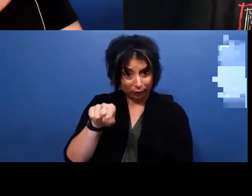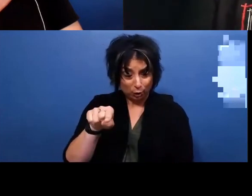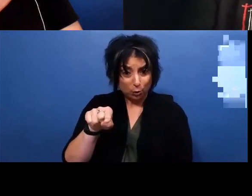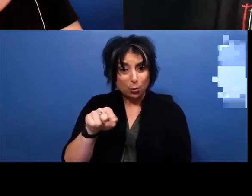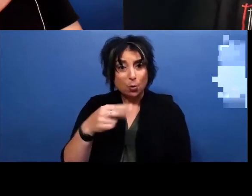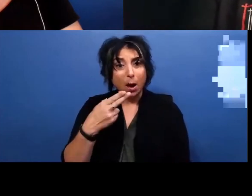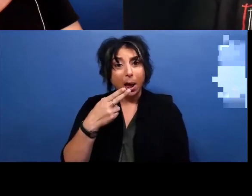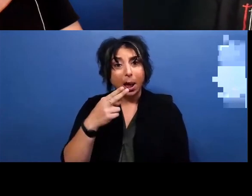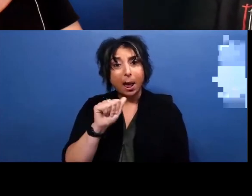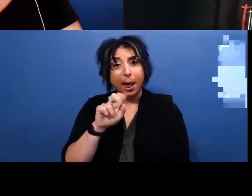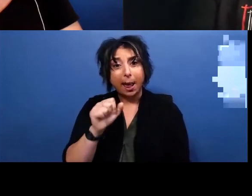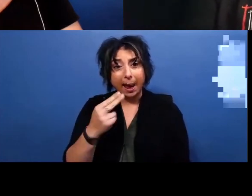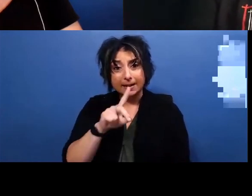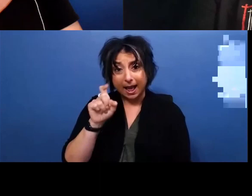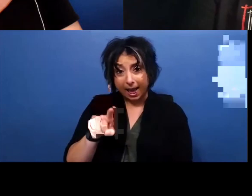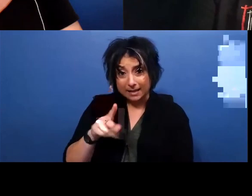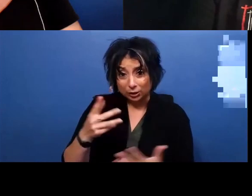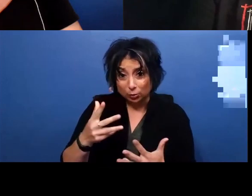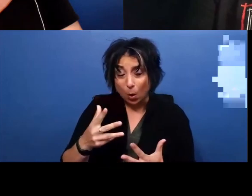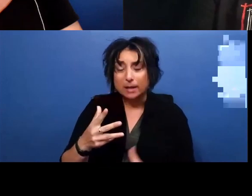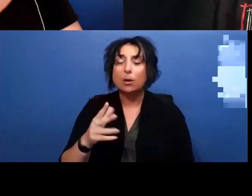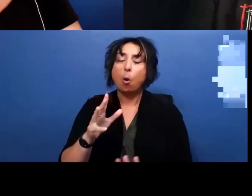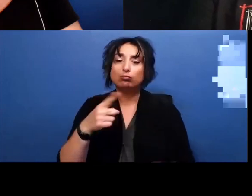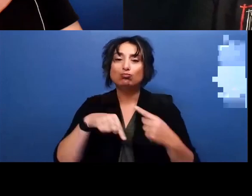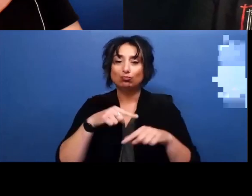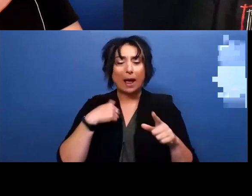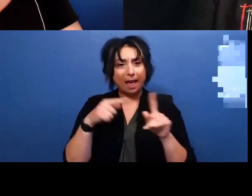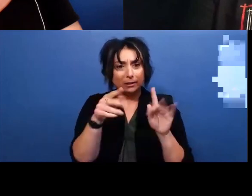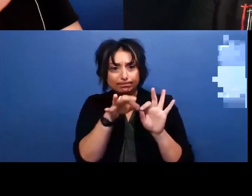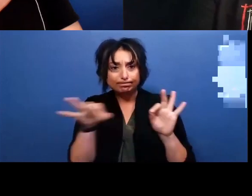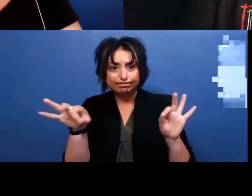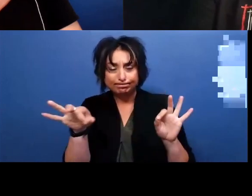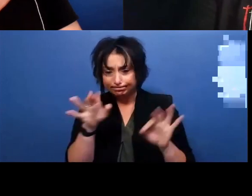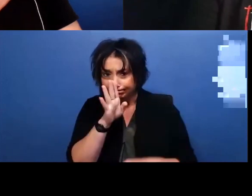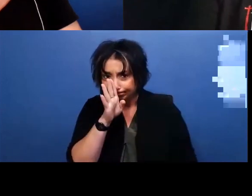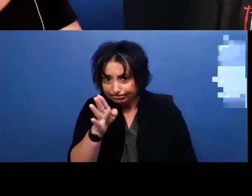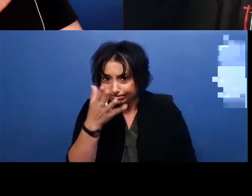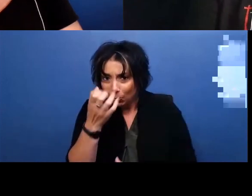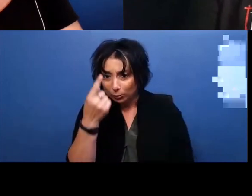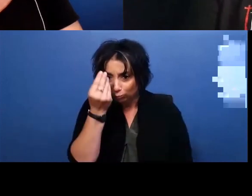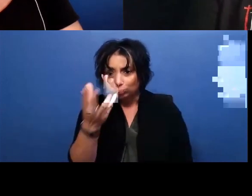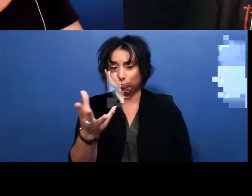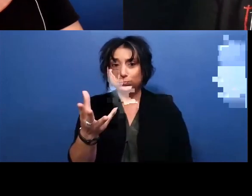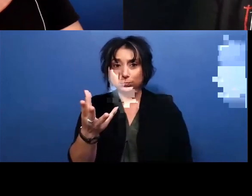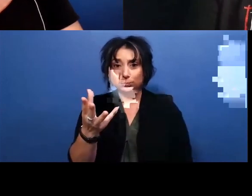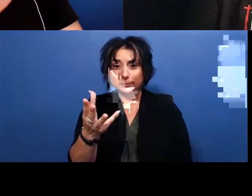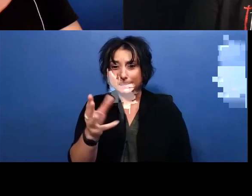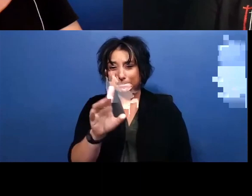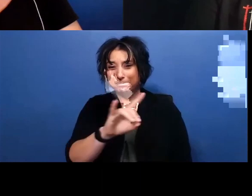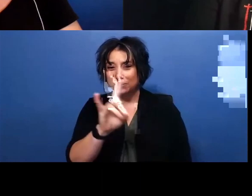Hannah says, I have a statement to tell the woman regarding